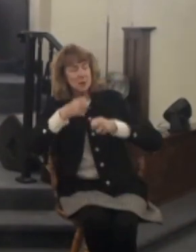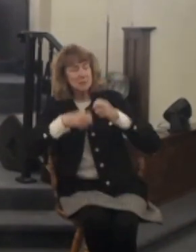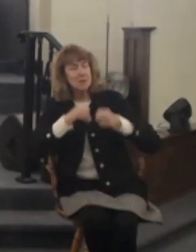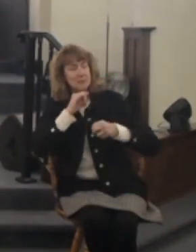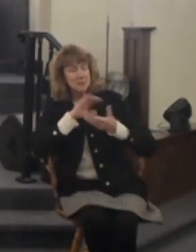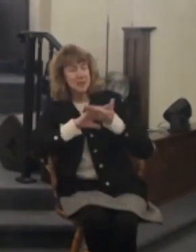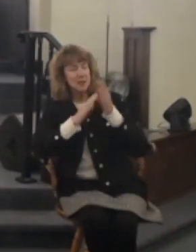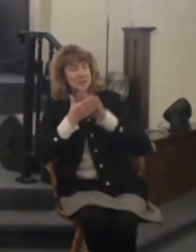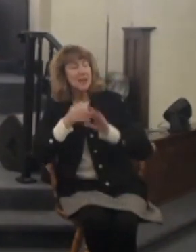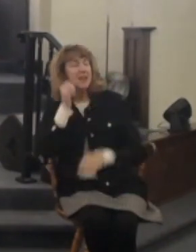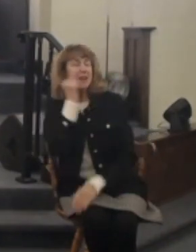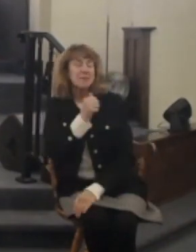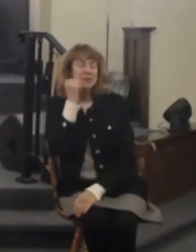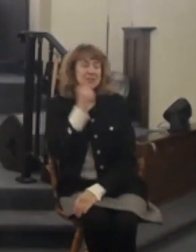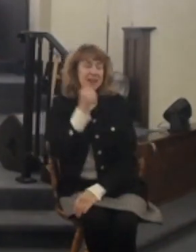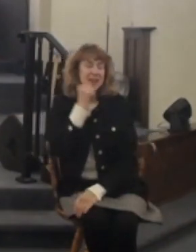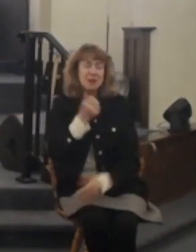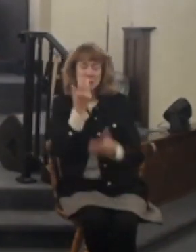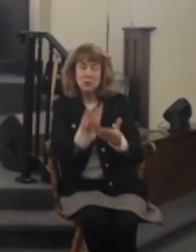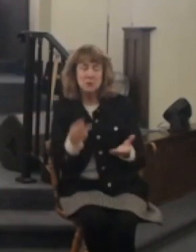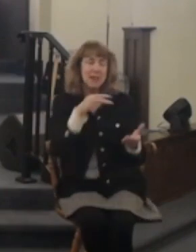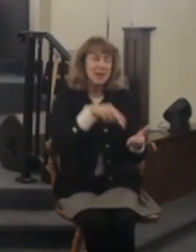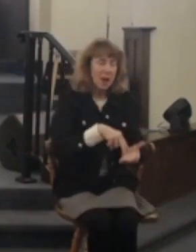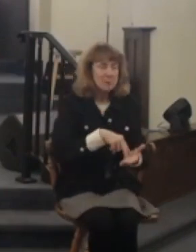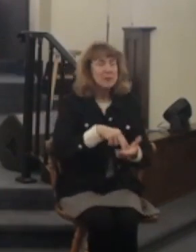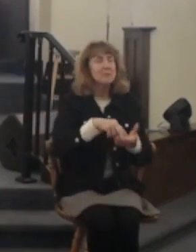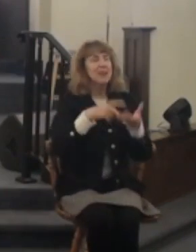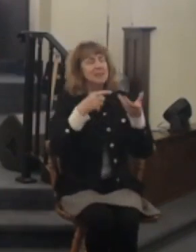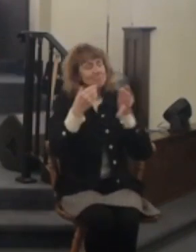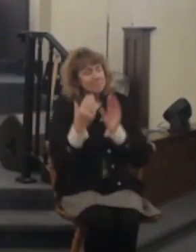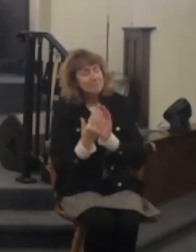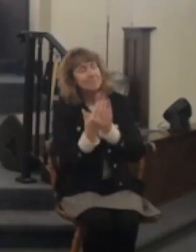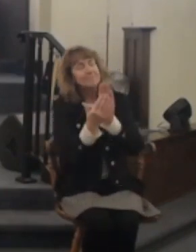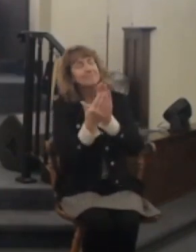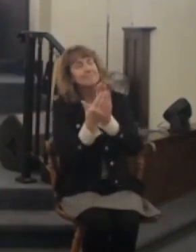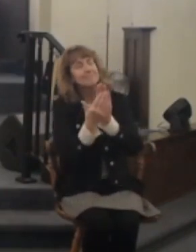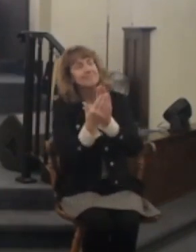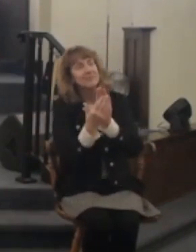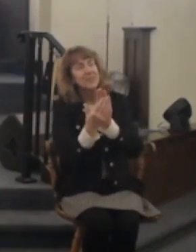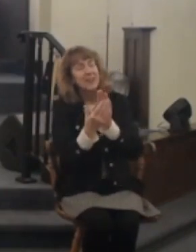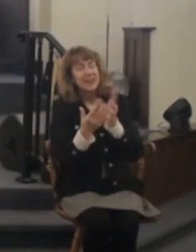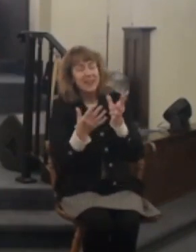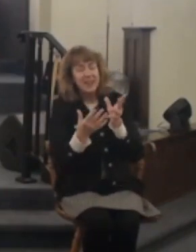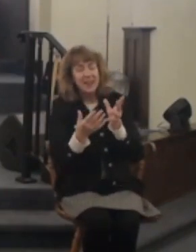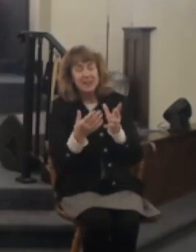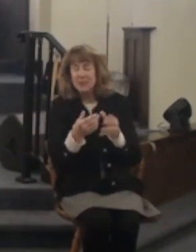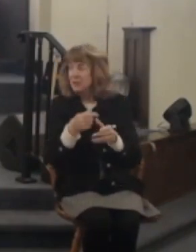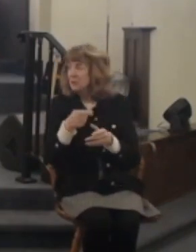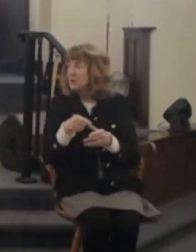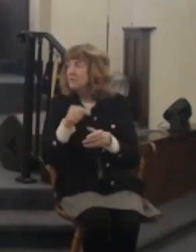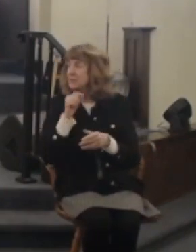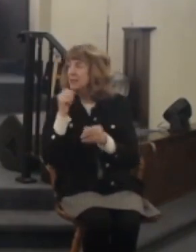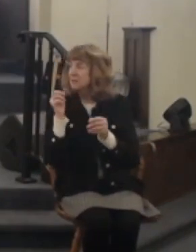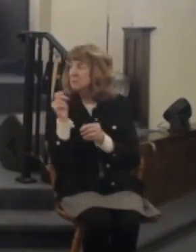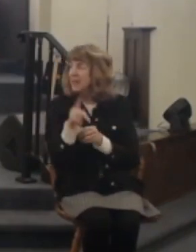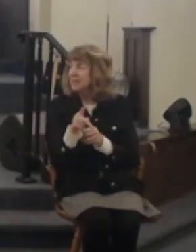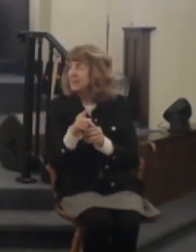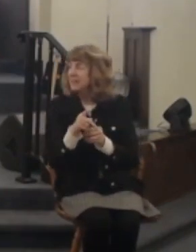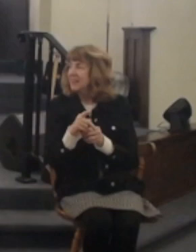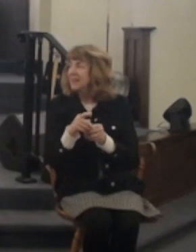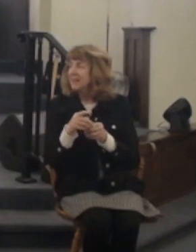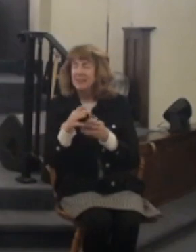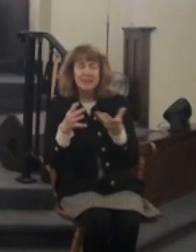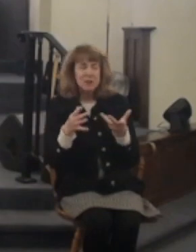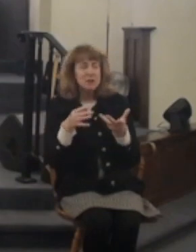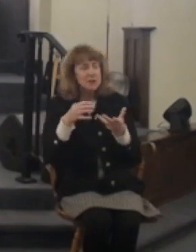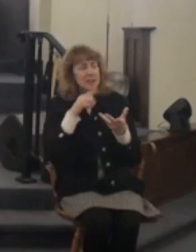is every day you get up, you say, I'm going to do something for God today to work my way back to his grace, like there's something